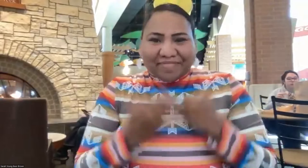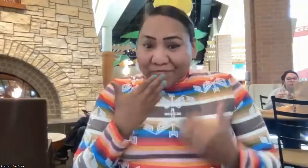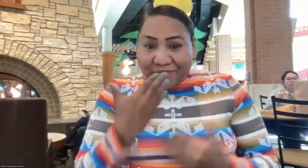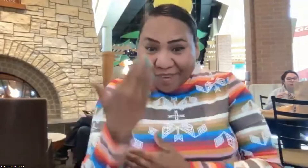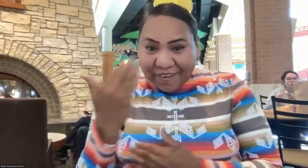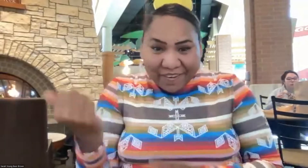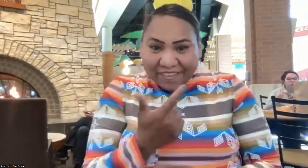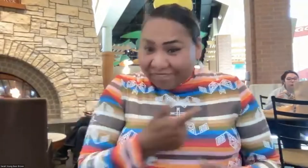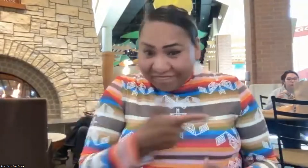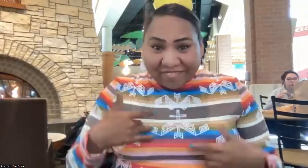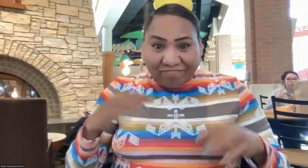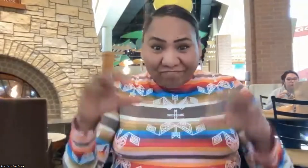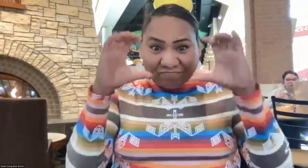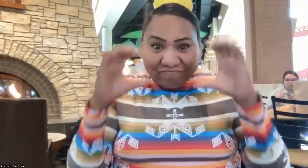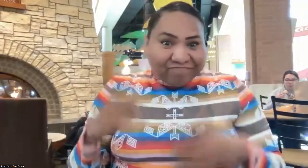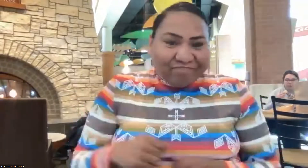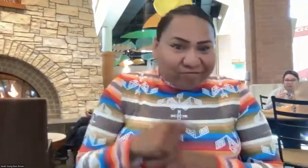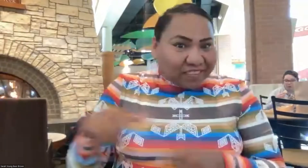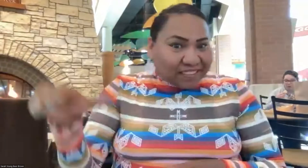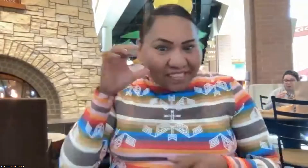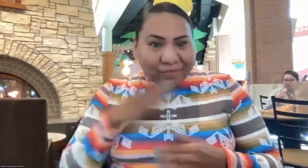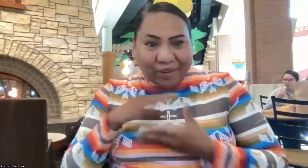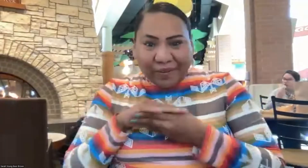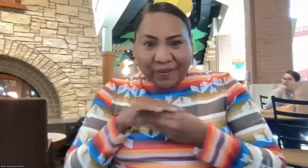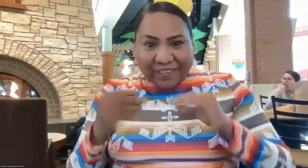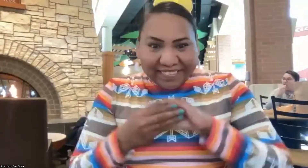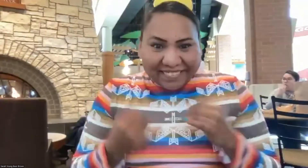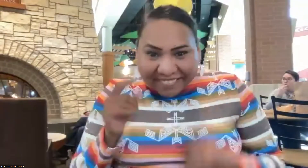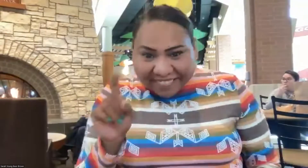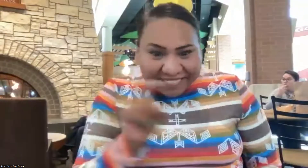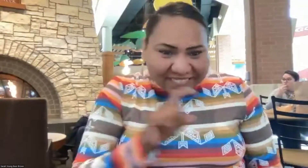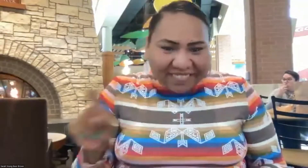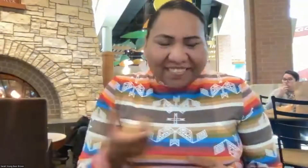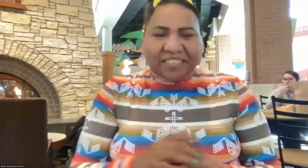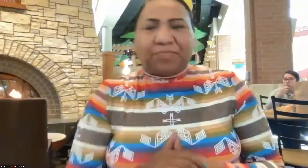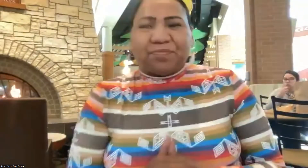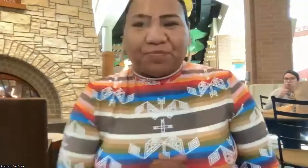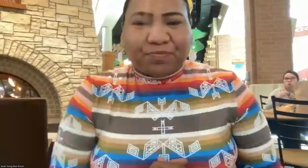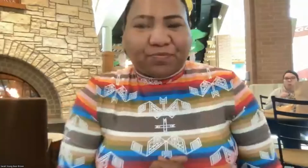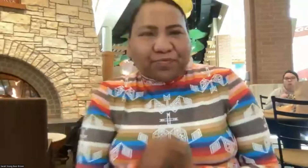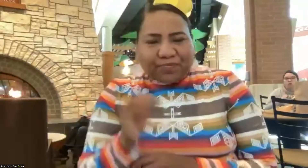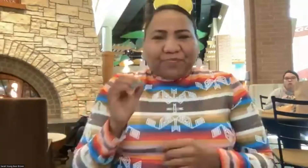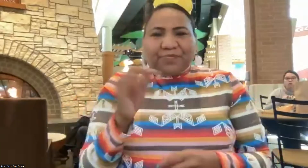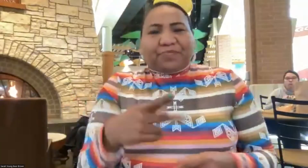my life experiences with you. So greetings, warm regards, and good morning to all of you. And well, I'm glad that you're